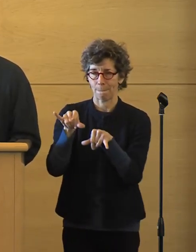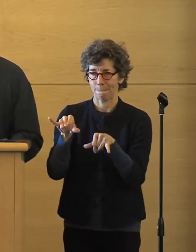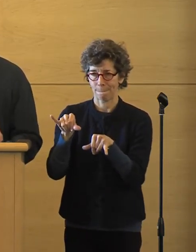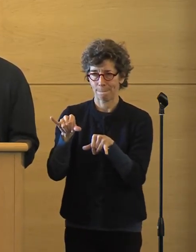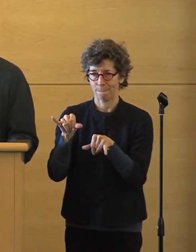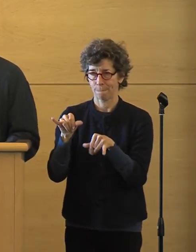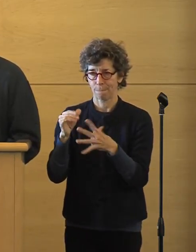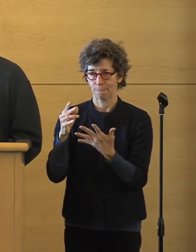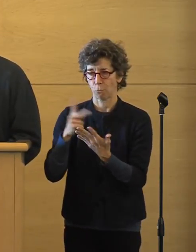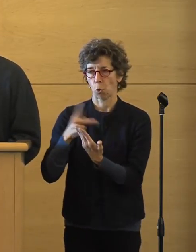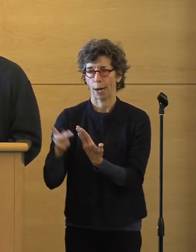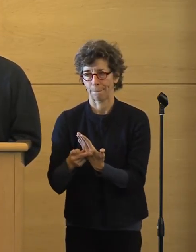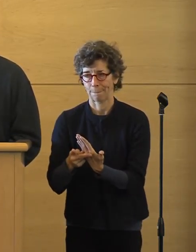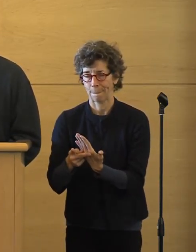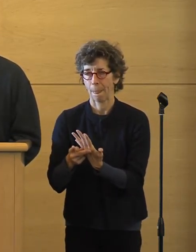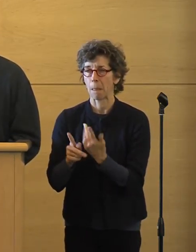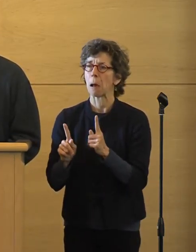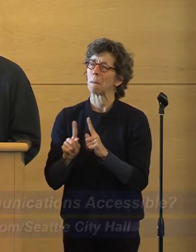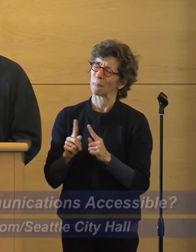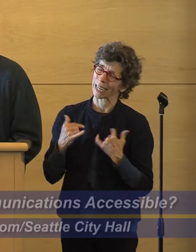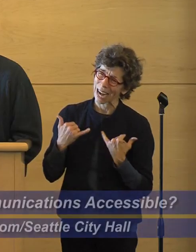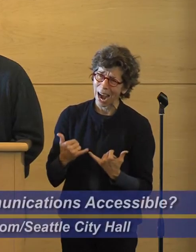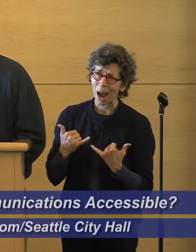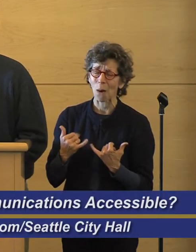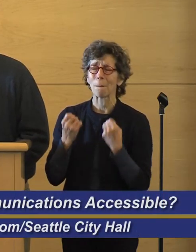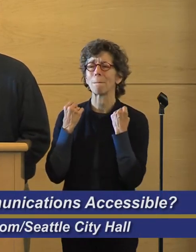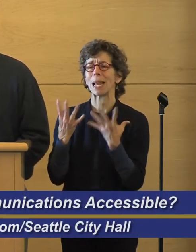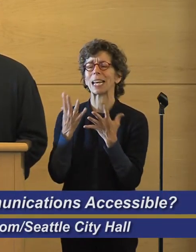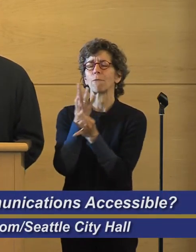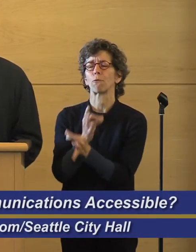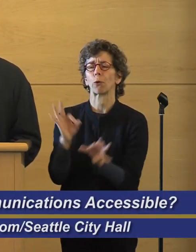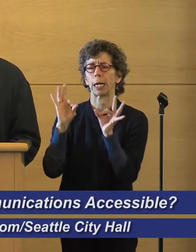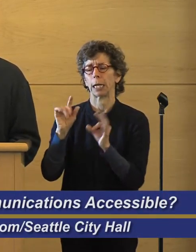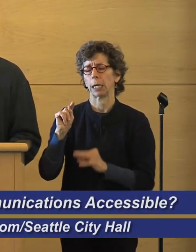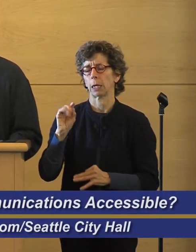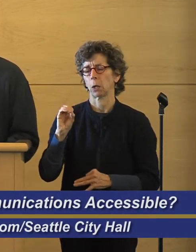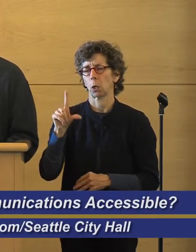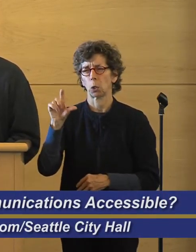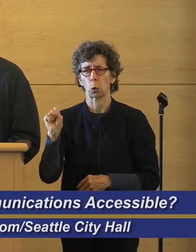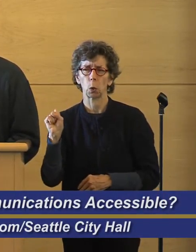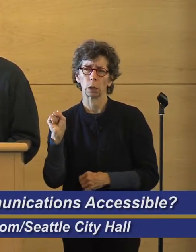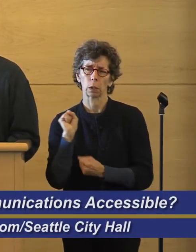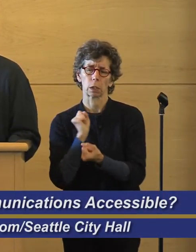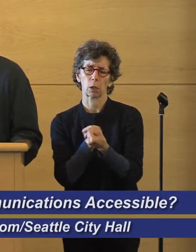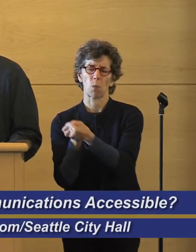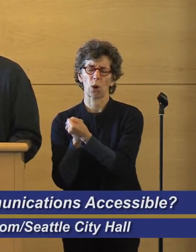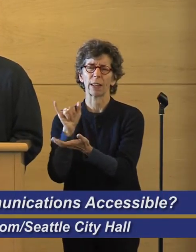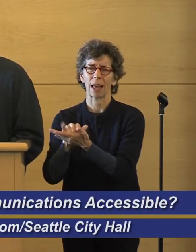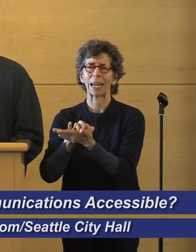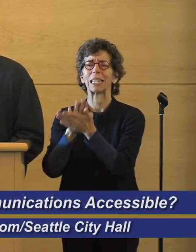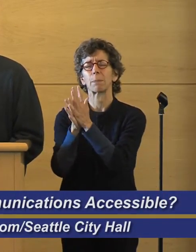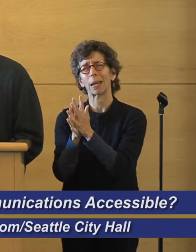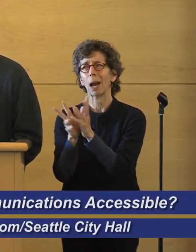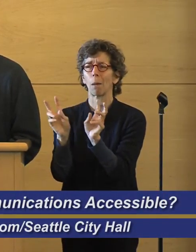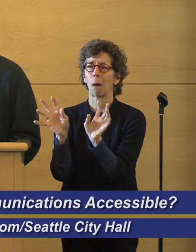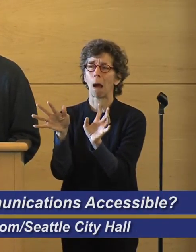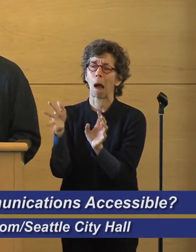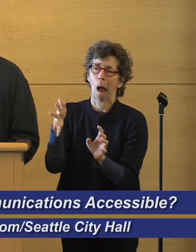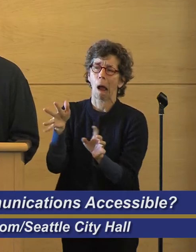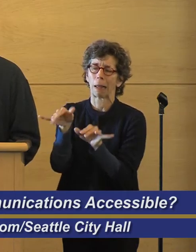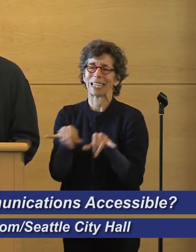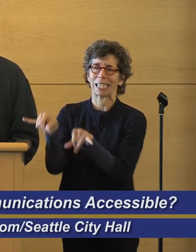is a commercial product, and so historically we've said, there's no guarantee that everybody in your audience has